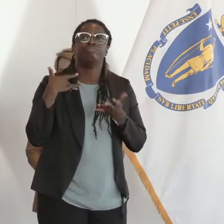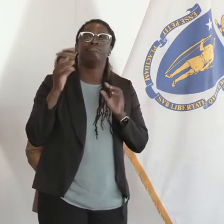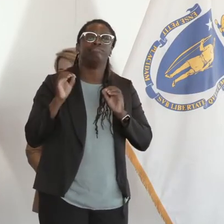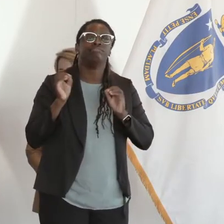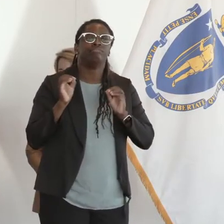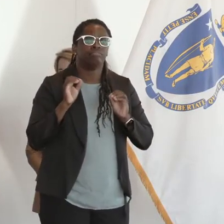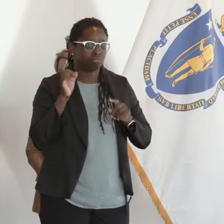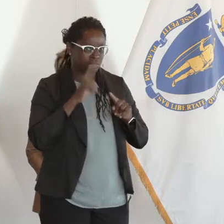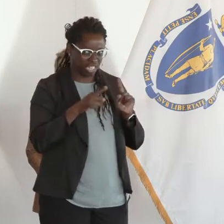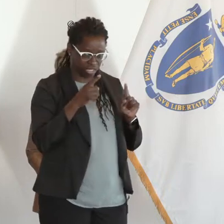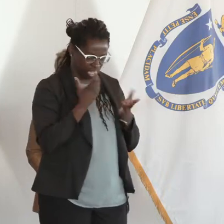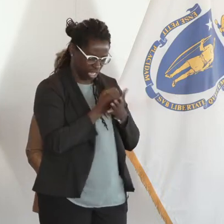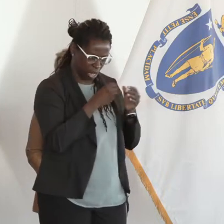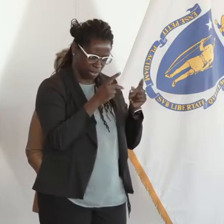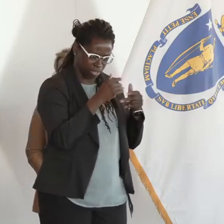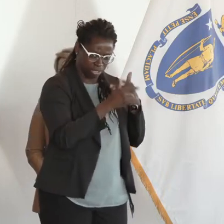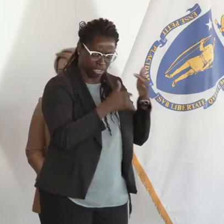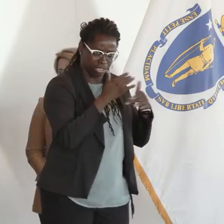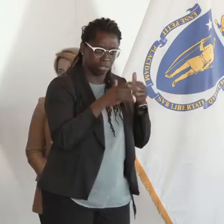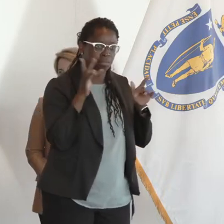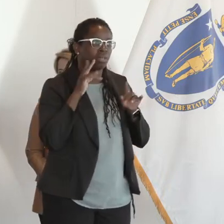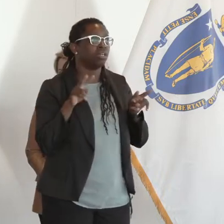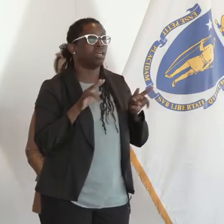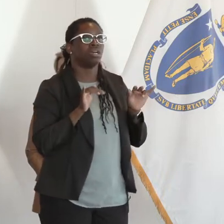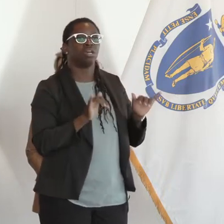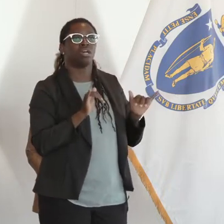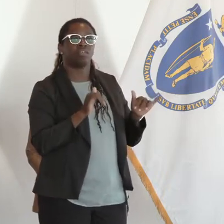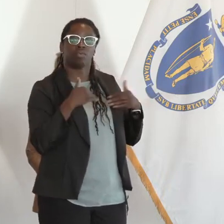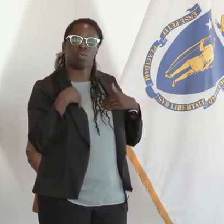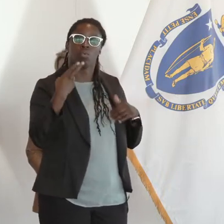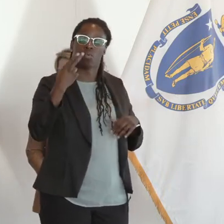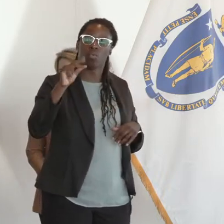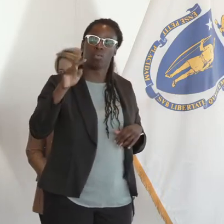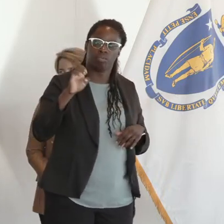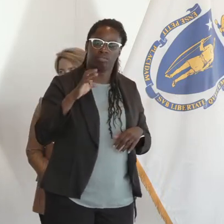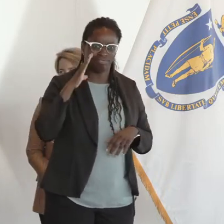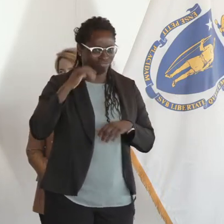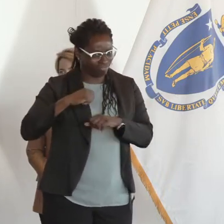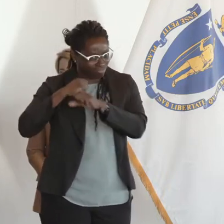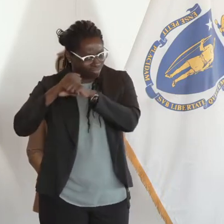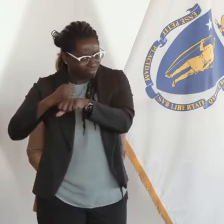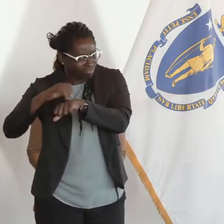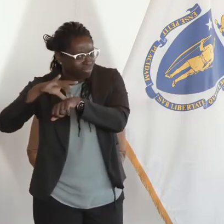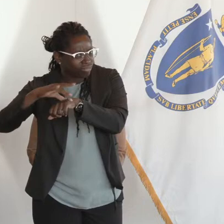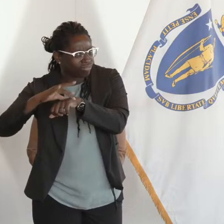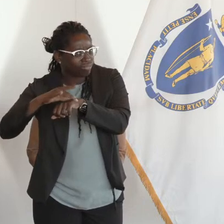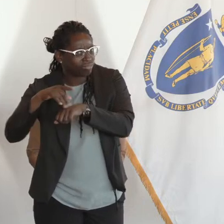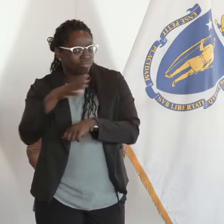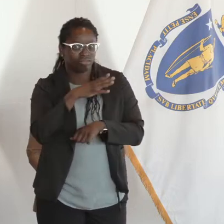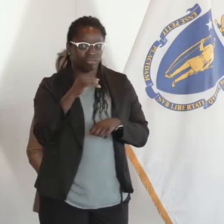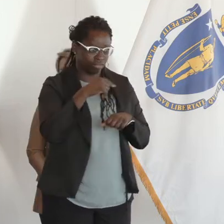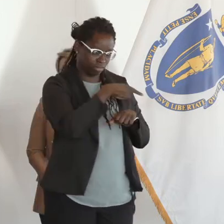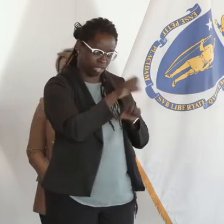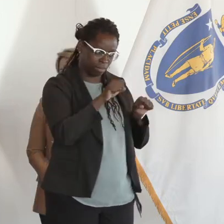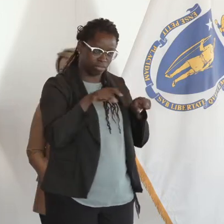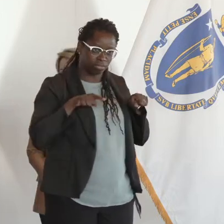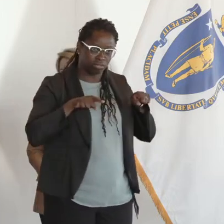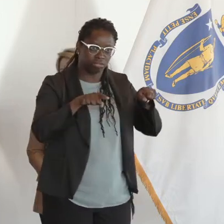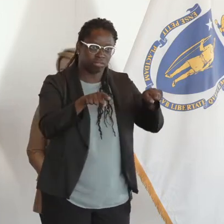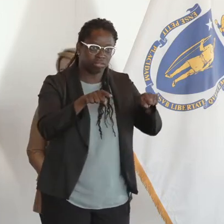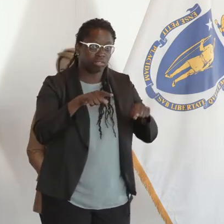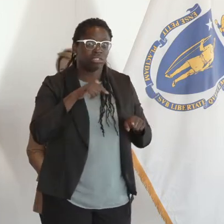climate and create jobs. It's not too late to do either. It's urgent that we do both, and I